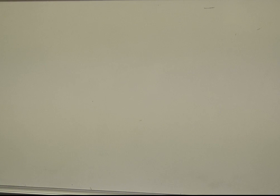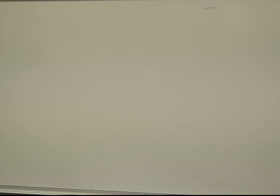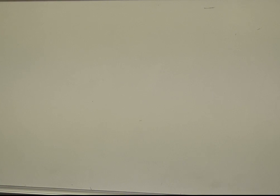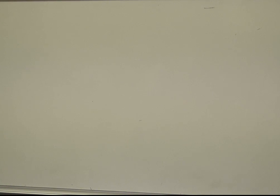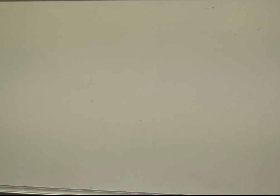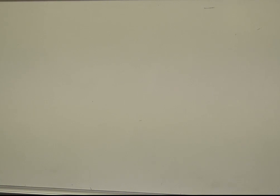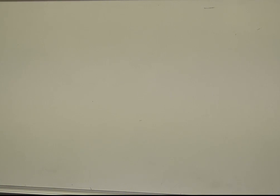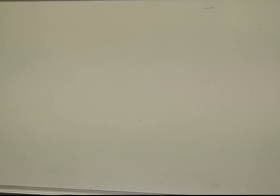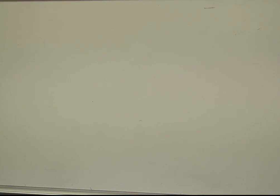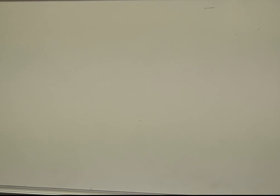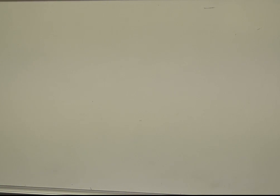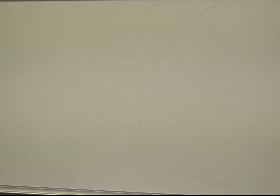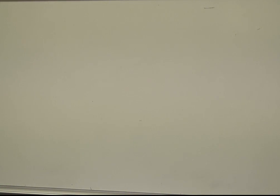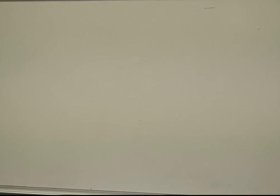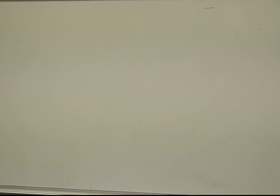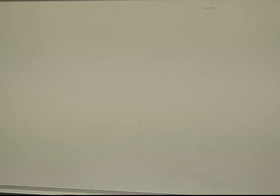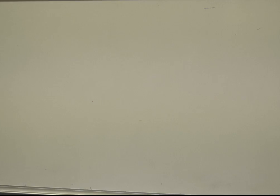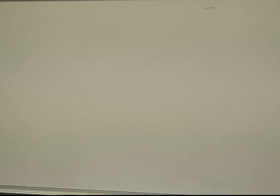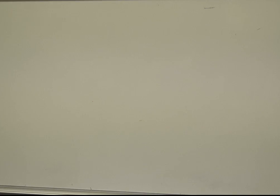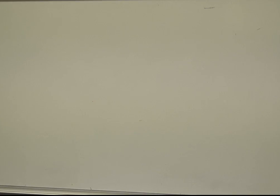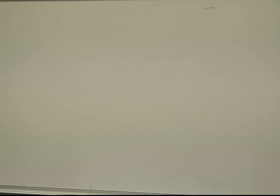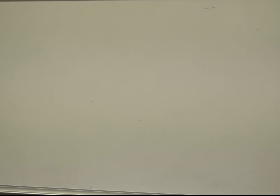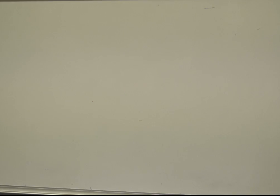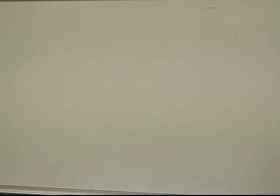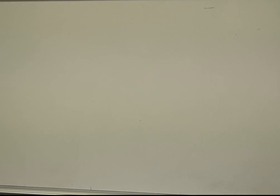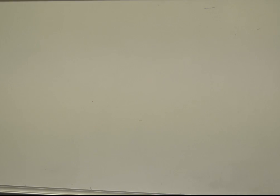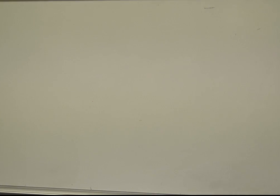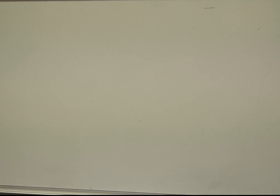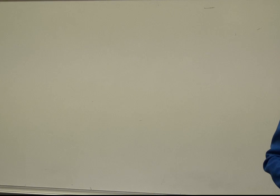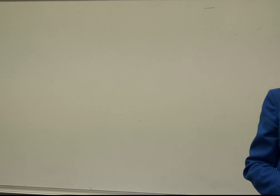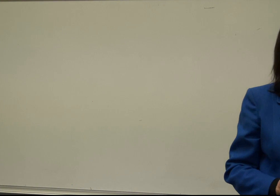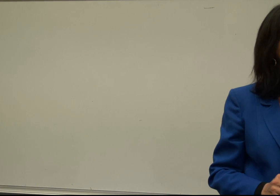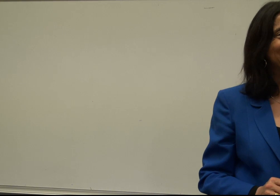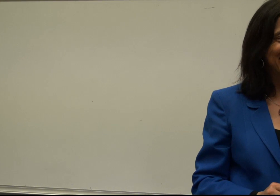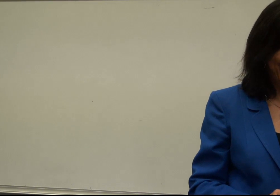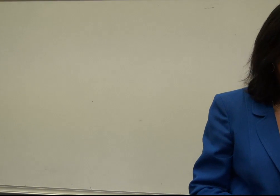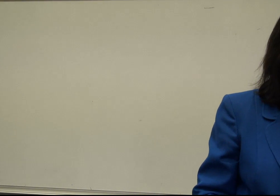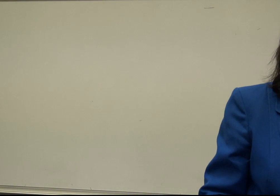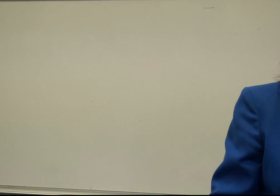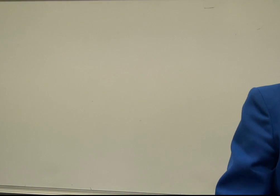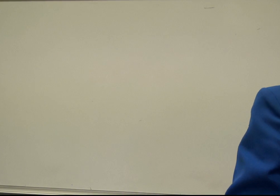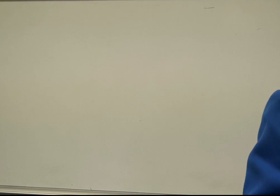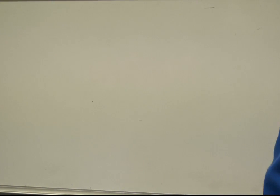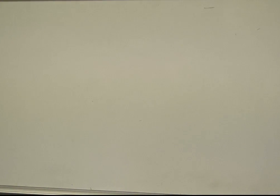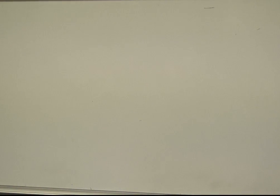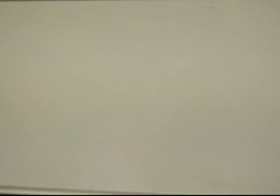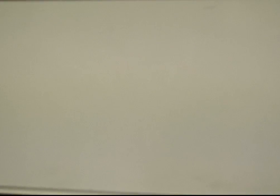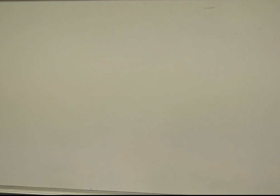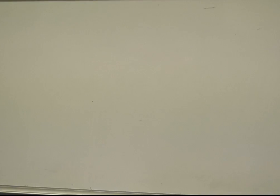People do like What? to do this. We do get a lot of questions coming in when we do this. Really? Okay.